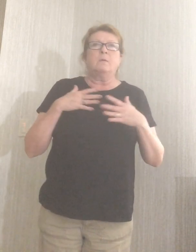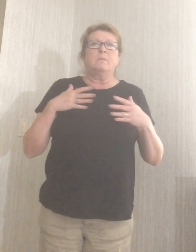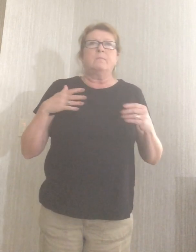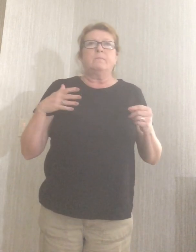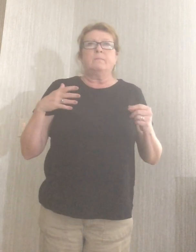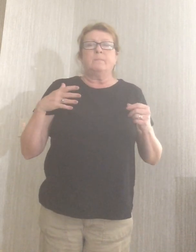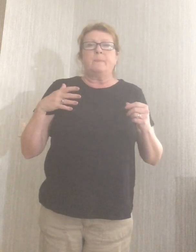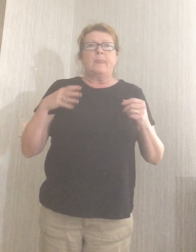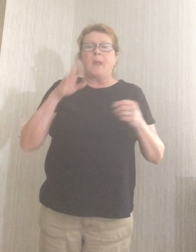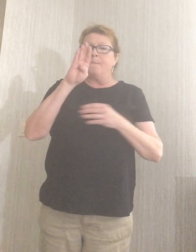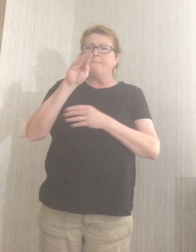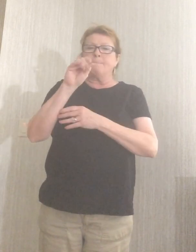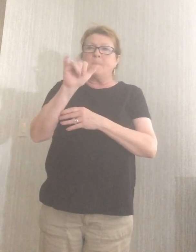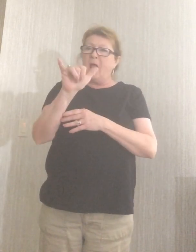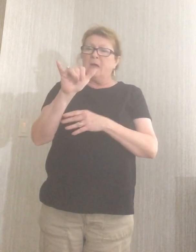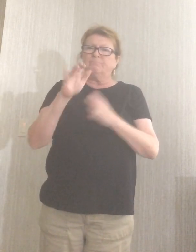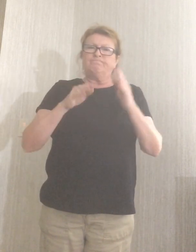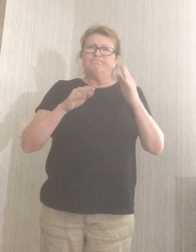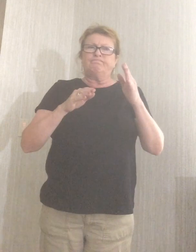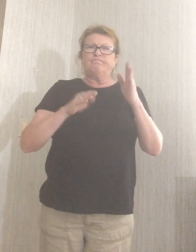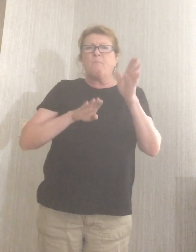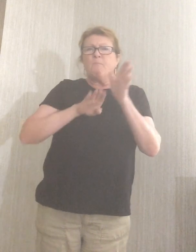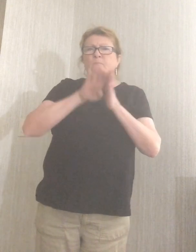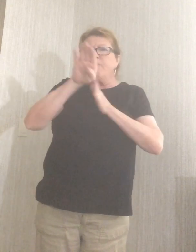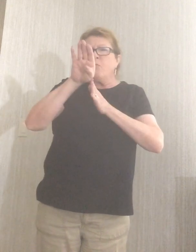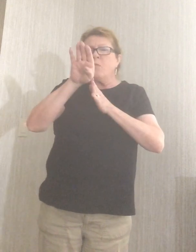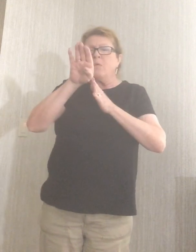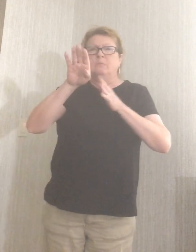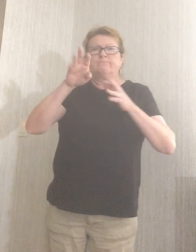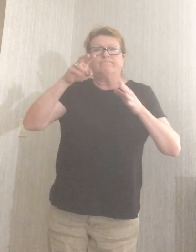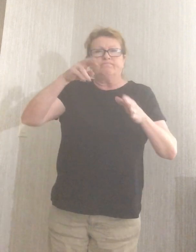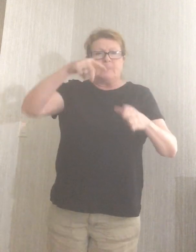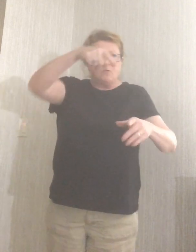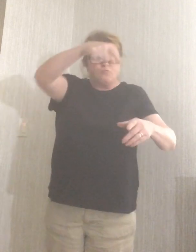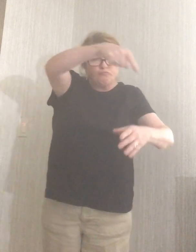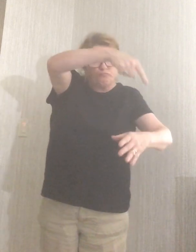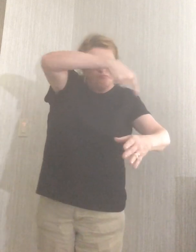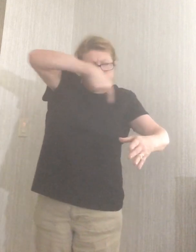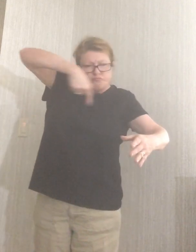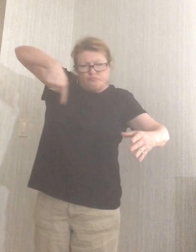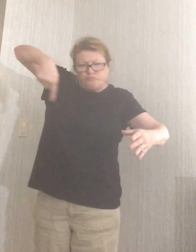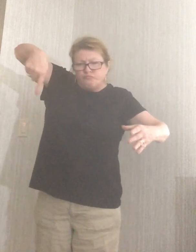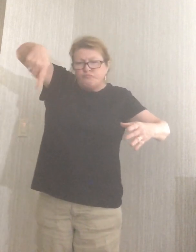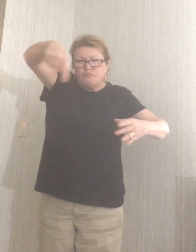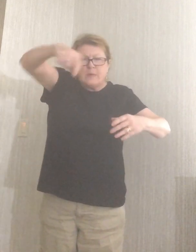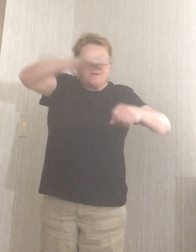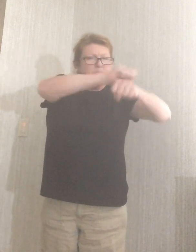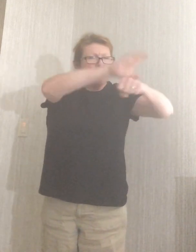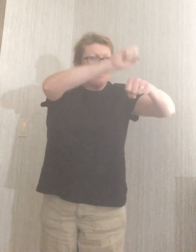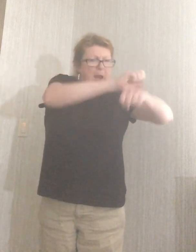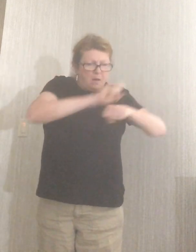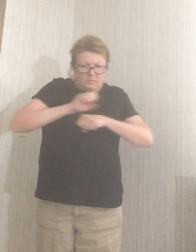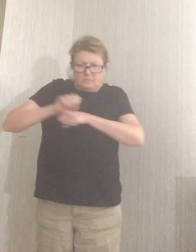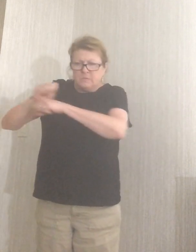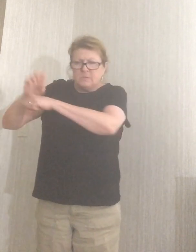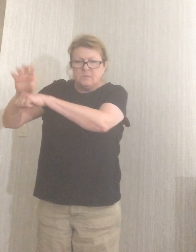The bay is formed by a ring of mountains that make an almost complete circle,